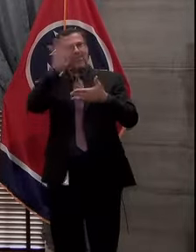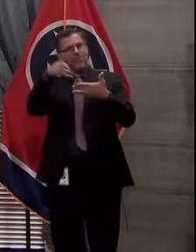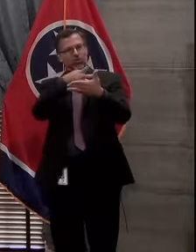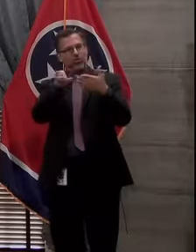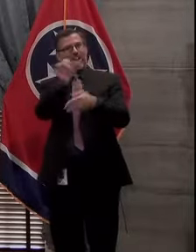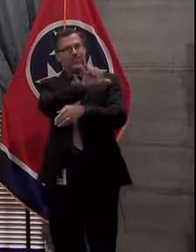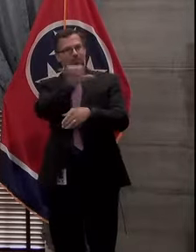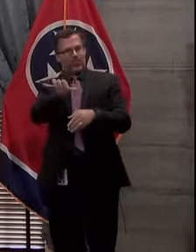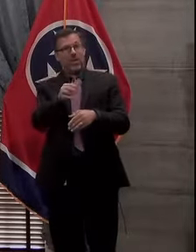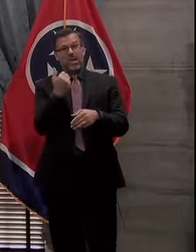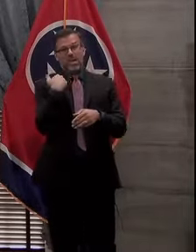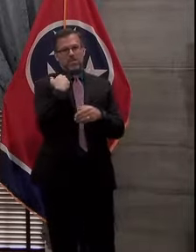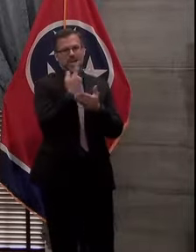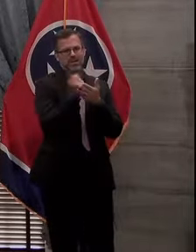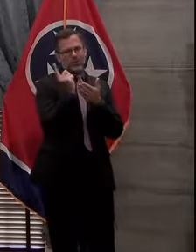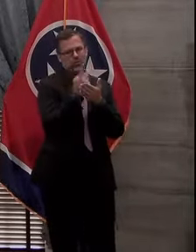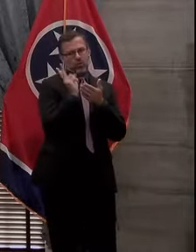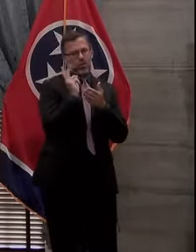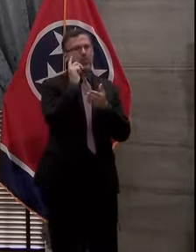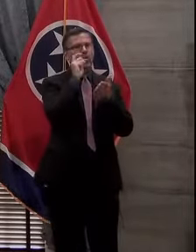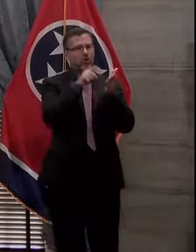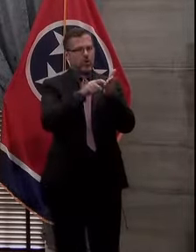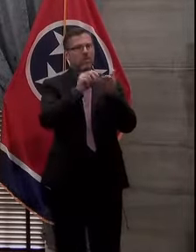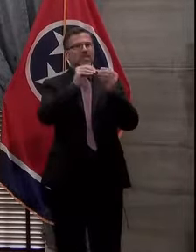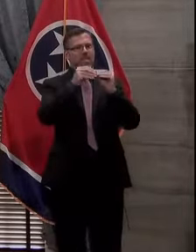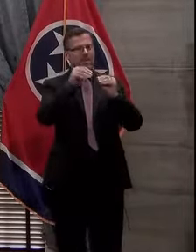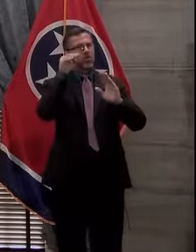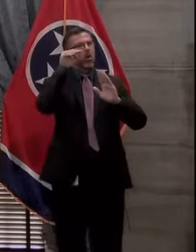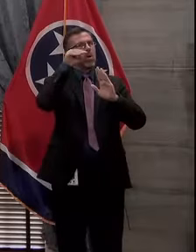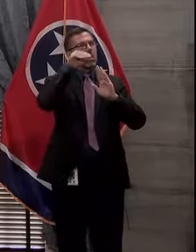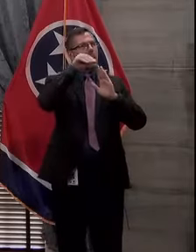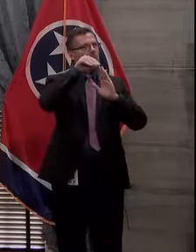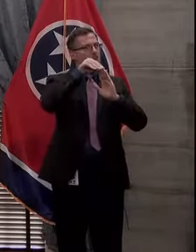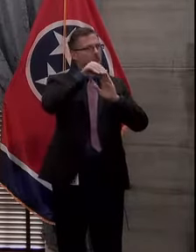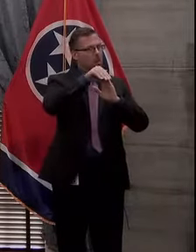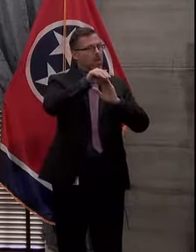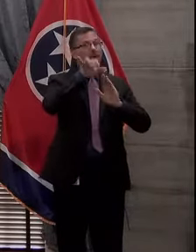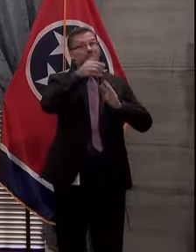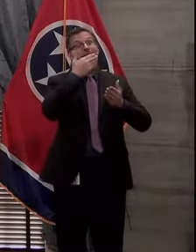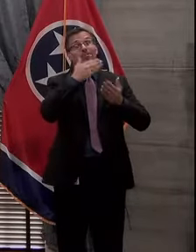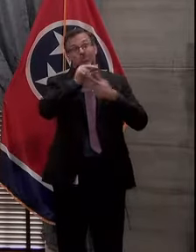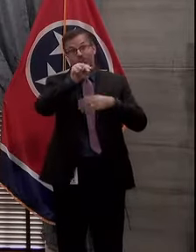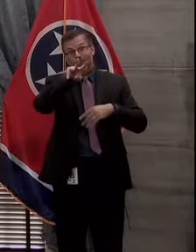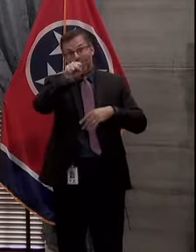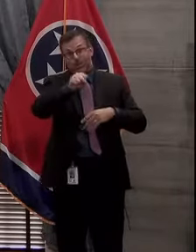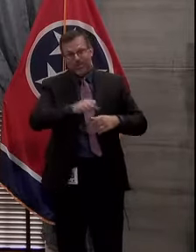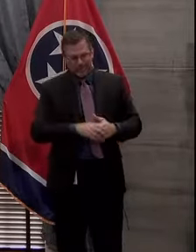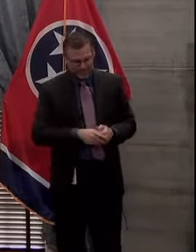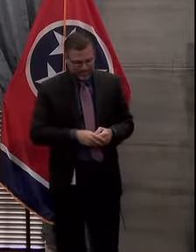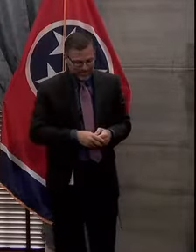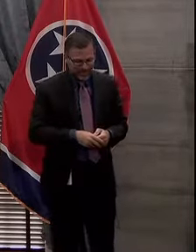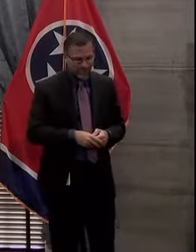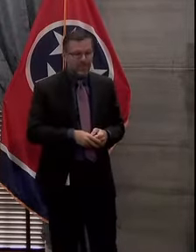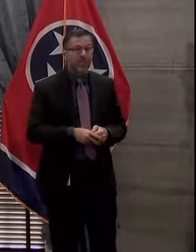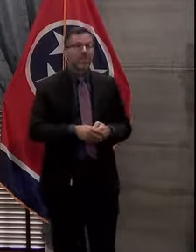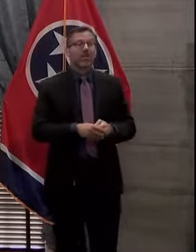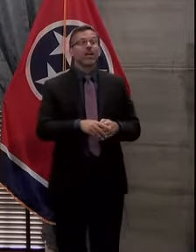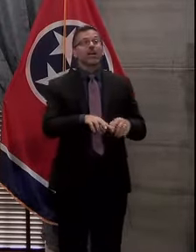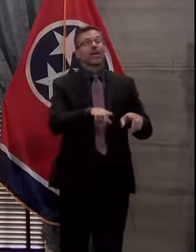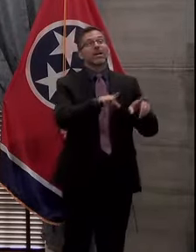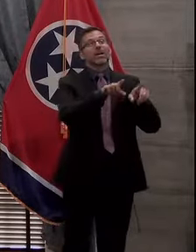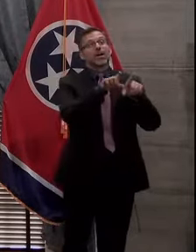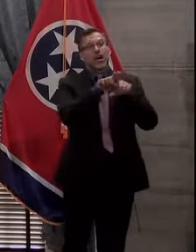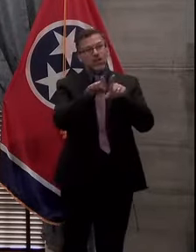have seen a downturn in that. So we do think there are less people getting sick. That's really good news. However, there are a couple of other things